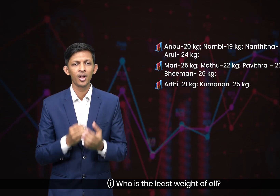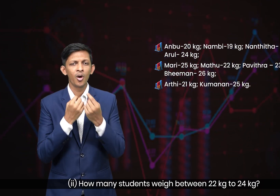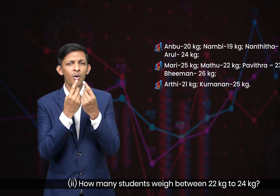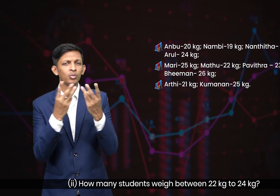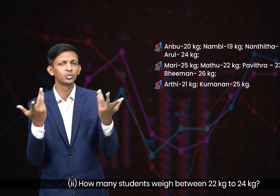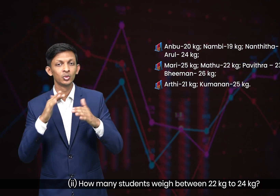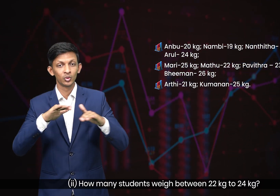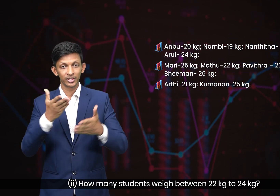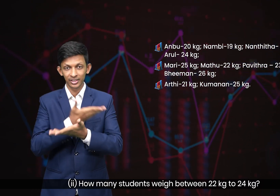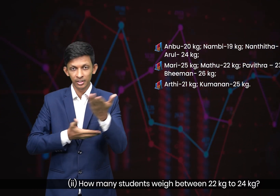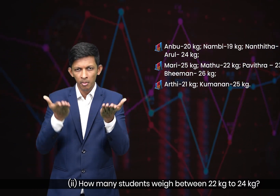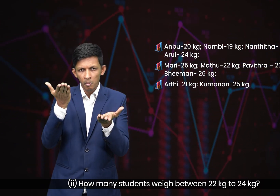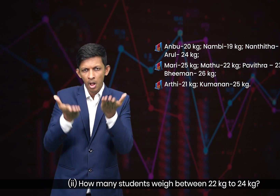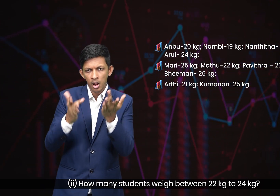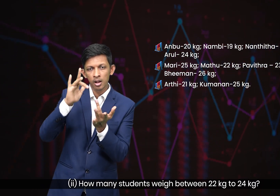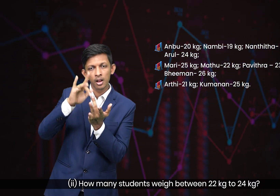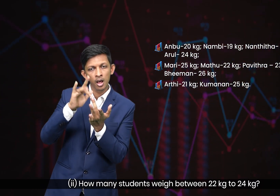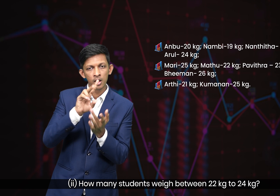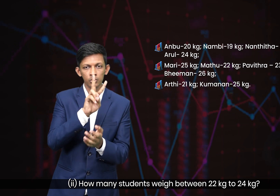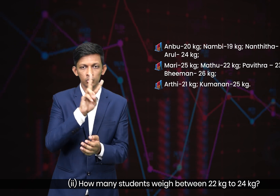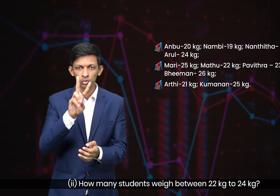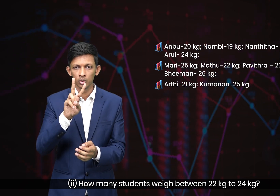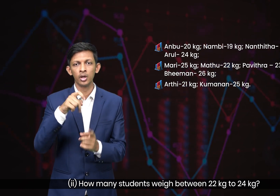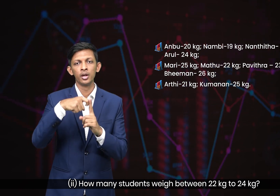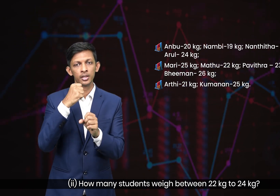How many students weigh between 22 kg to 24 kg?